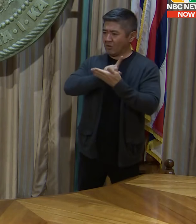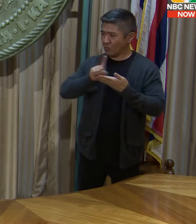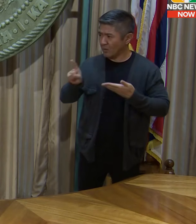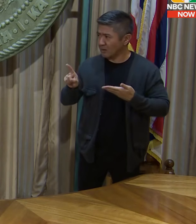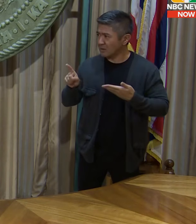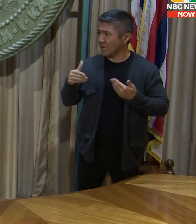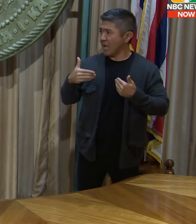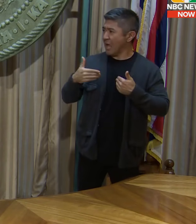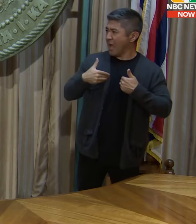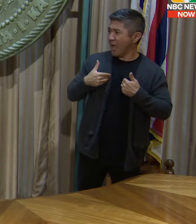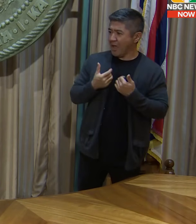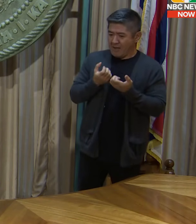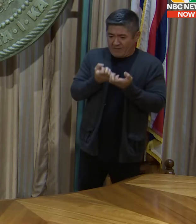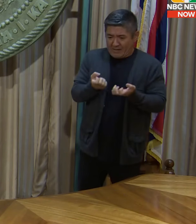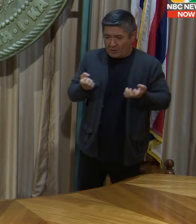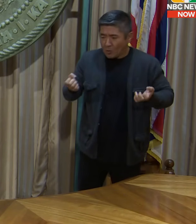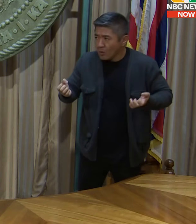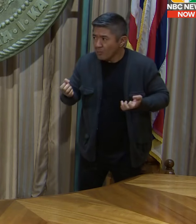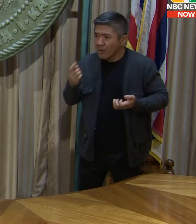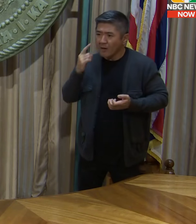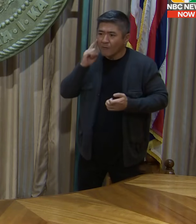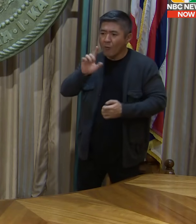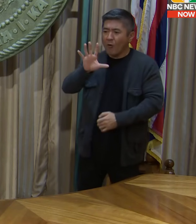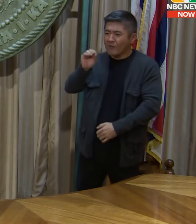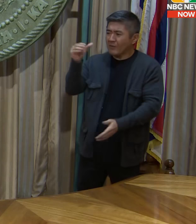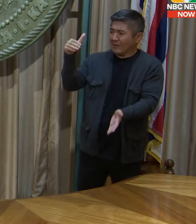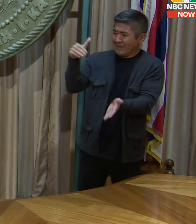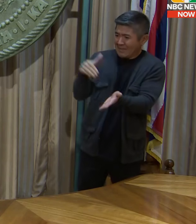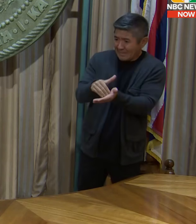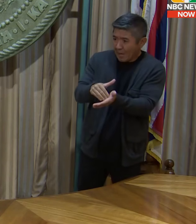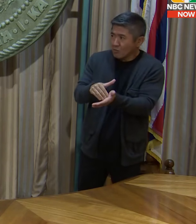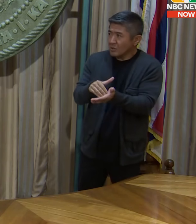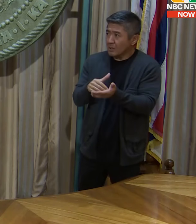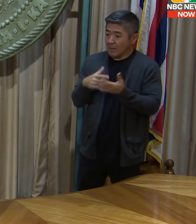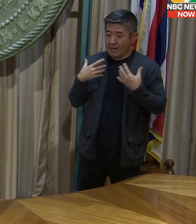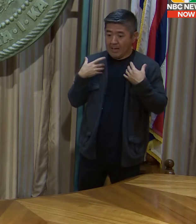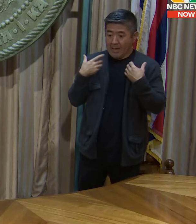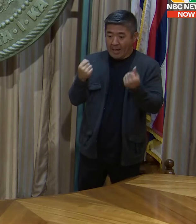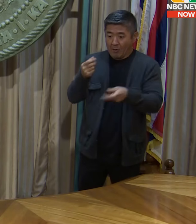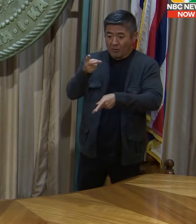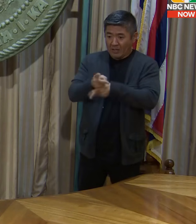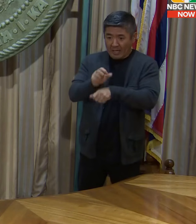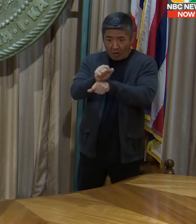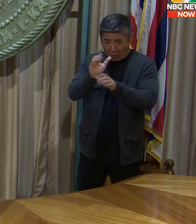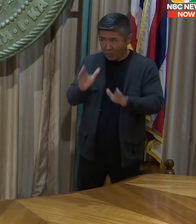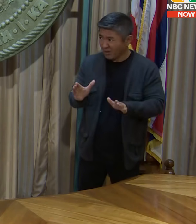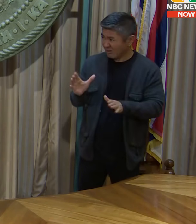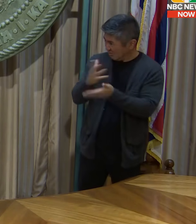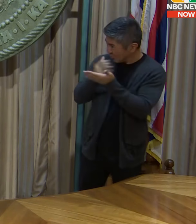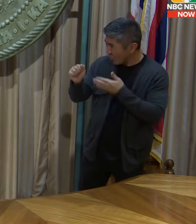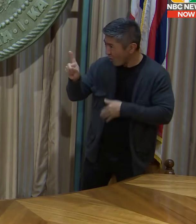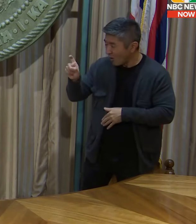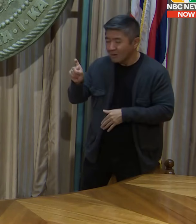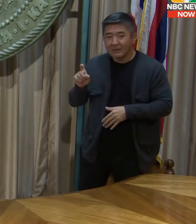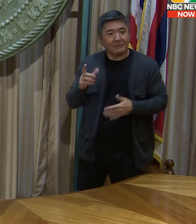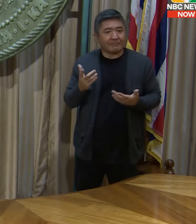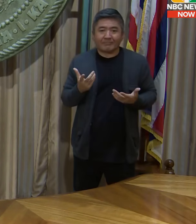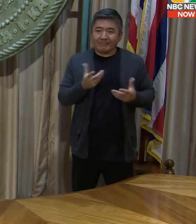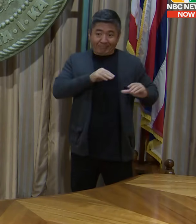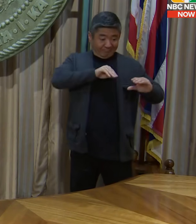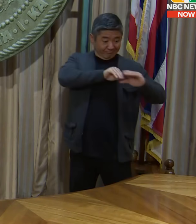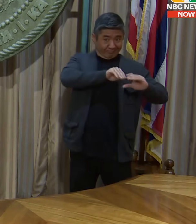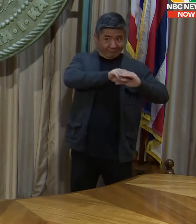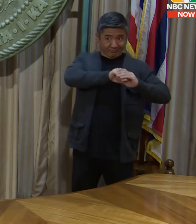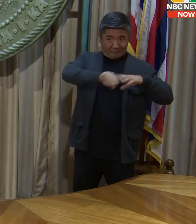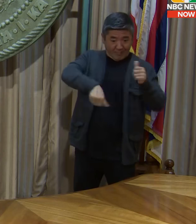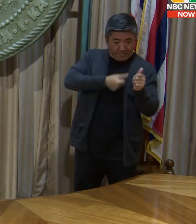respirators stockpiled for 50,000 healthcare workers. Is it all gone? Yes, we've burned through all of the supplies that we had in stockpile.